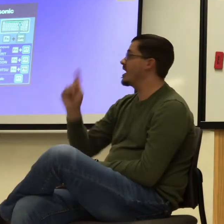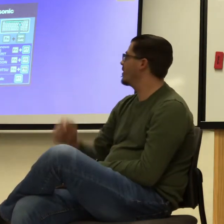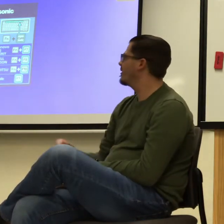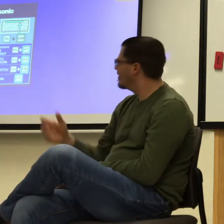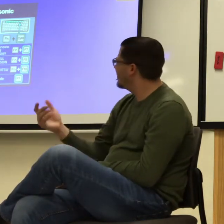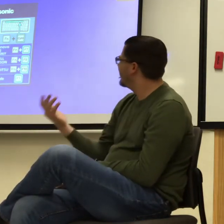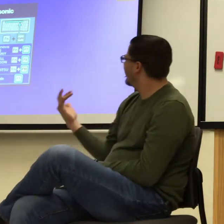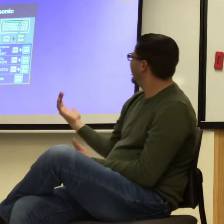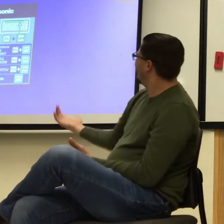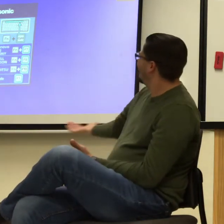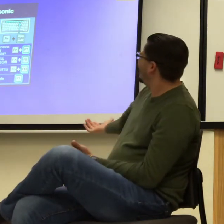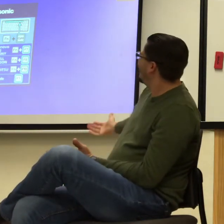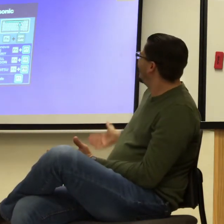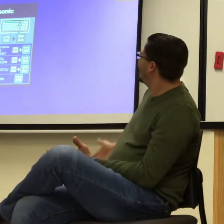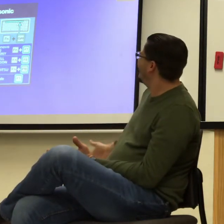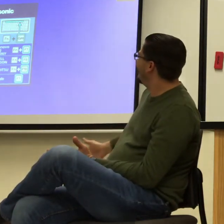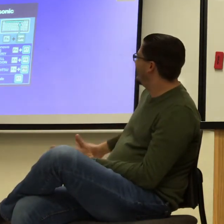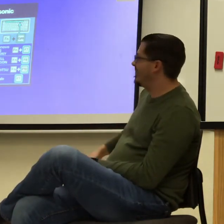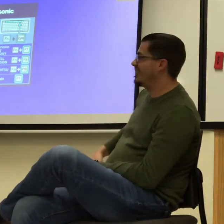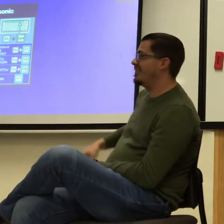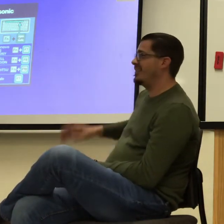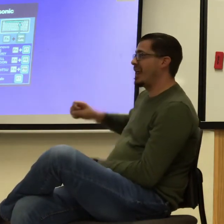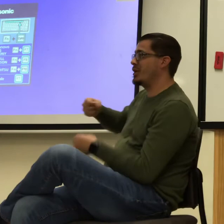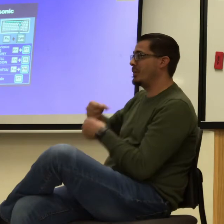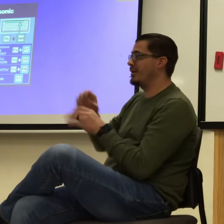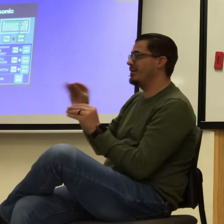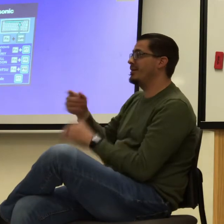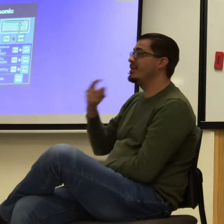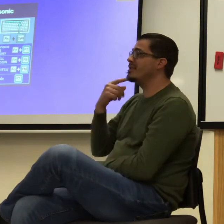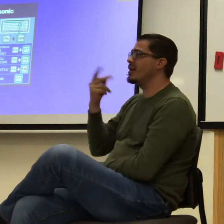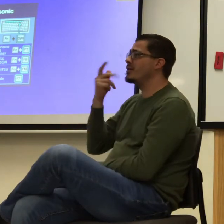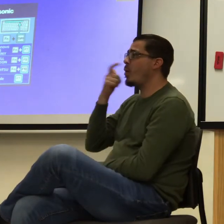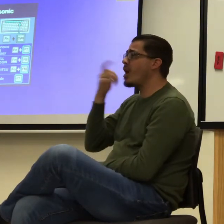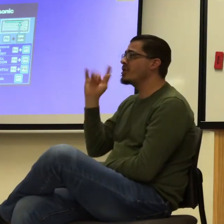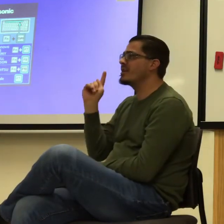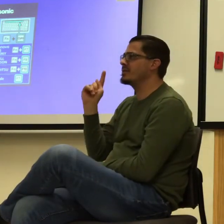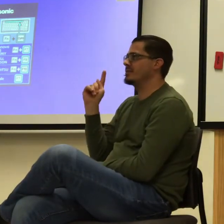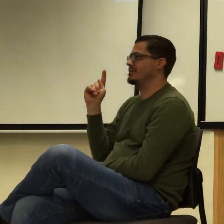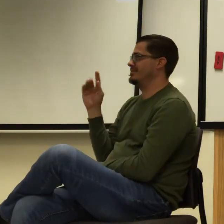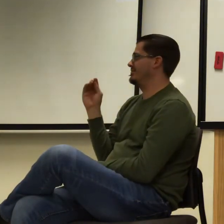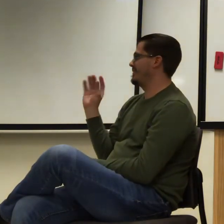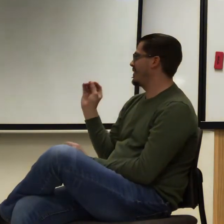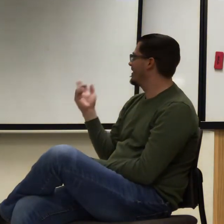Oh wait, hold on. I gotta make it quick so you can see it.